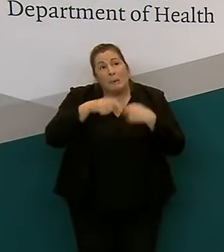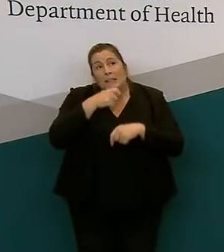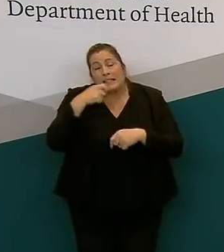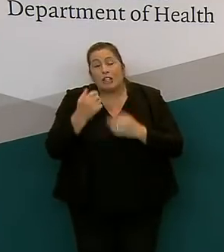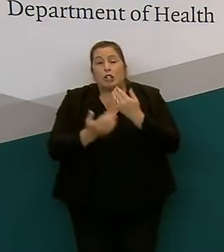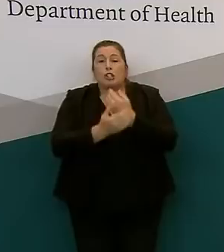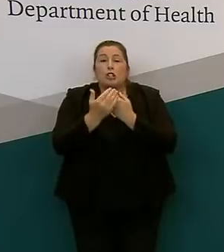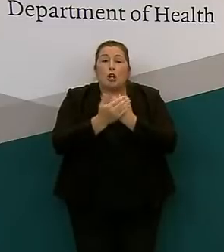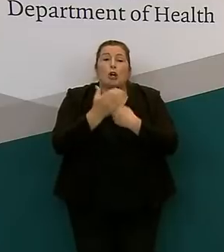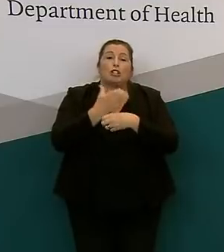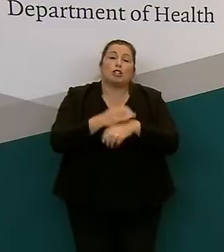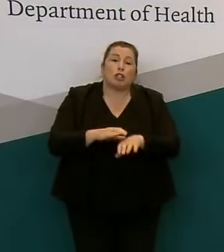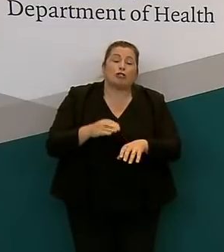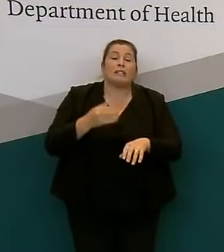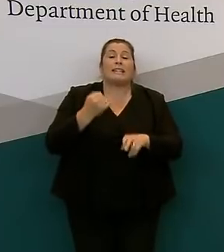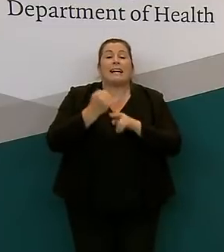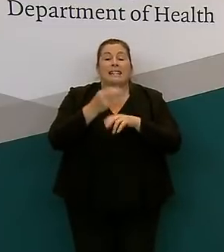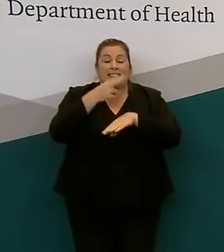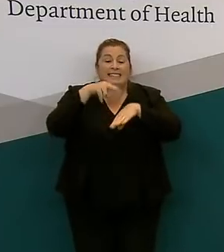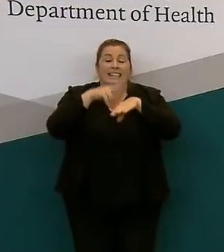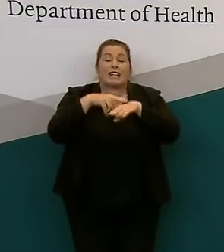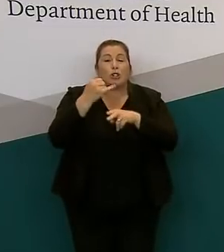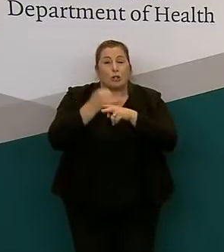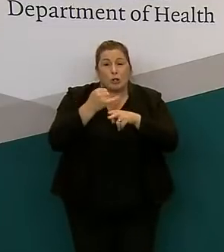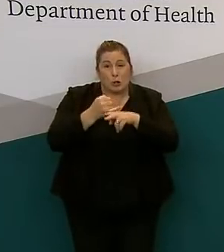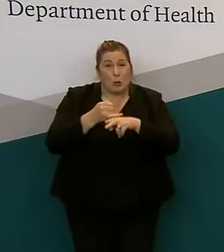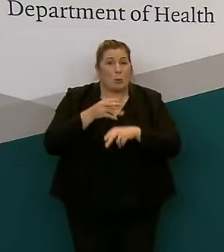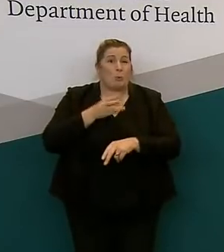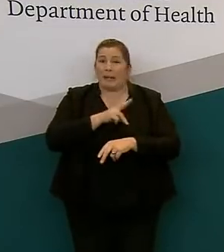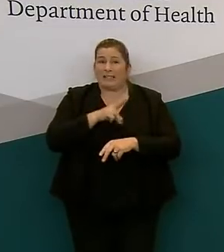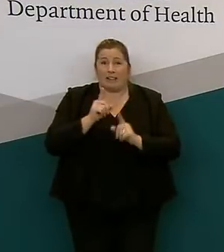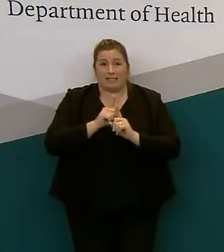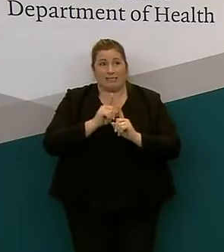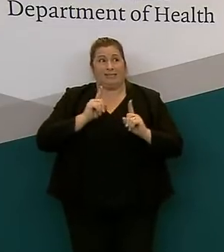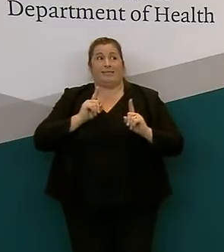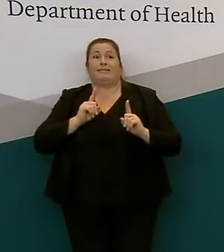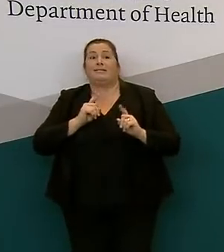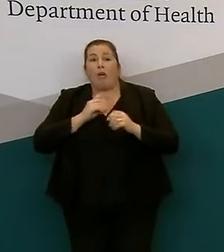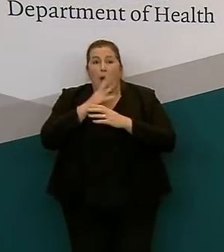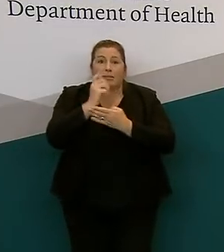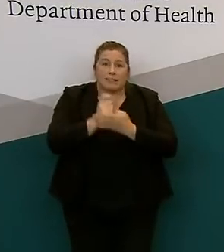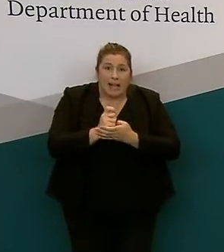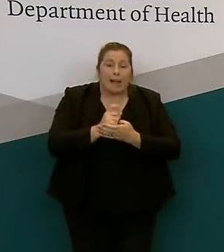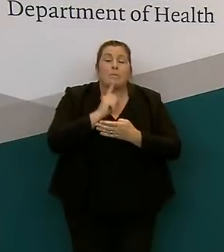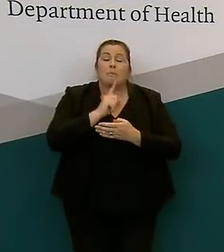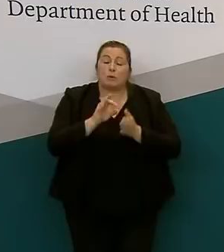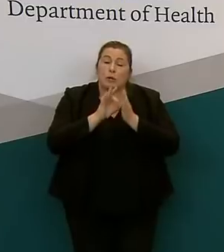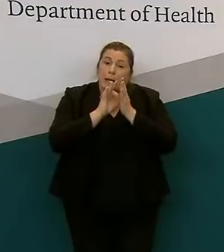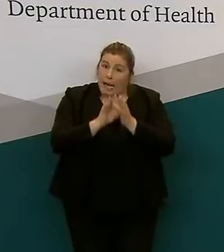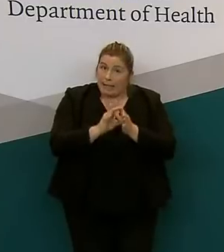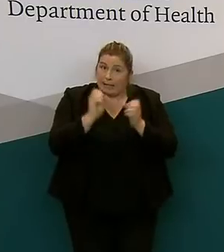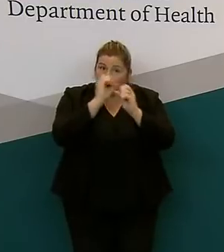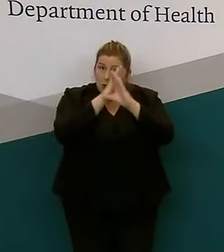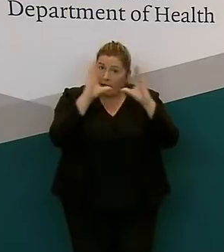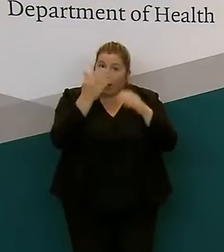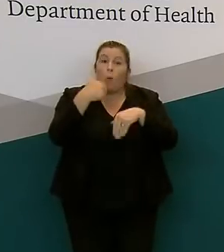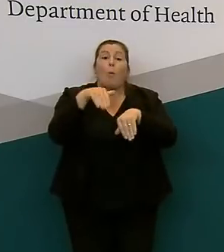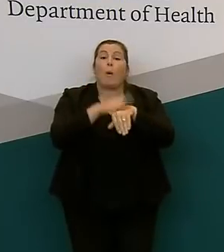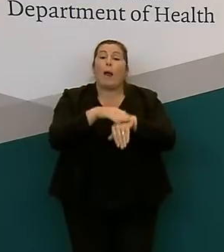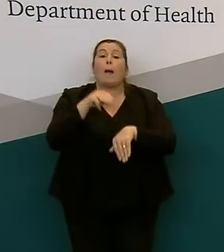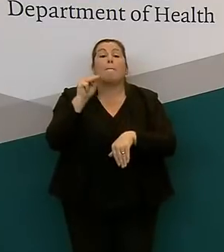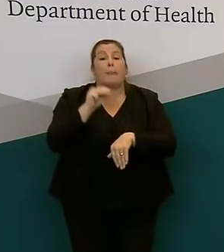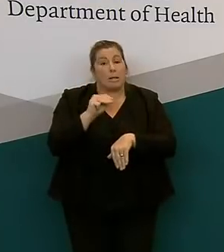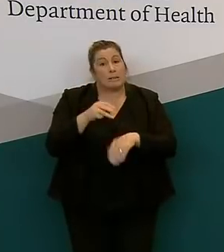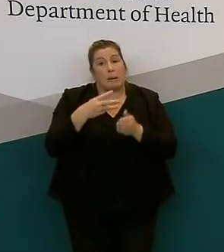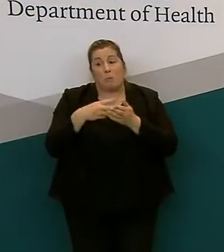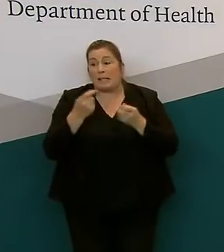are unlikely to socially distance at all times. The guidance, however, is clear that where possible,